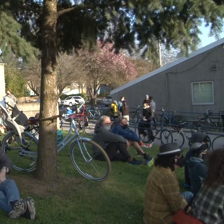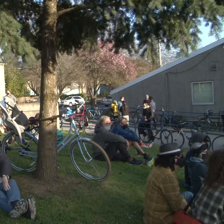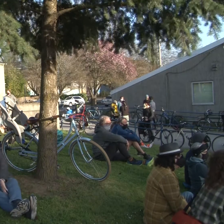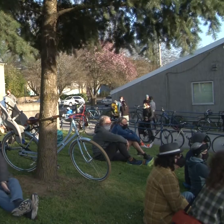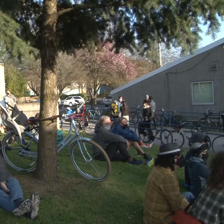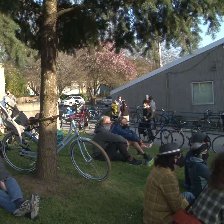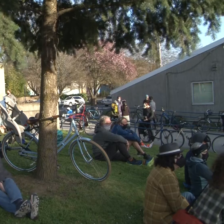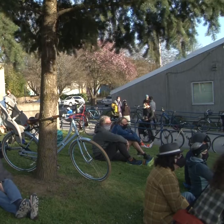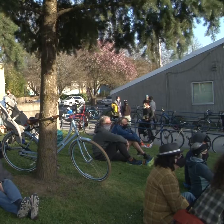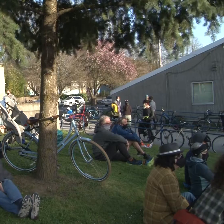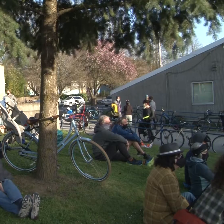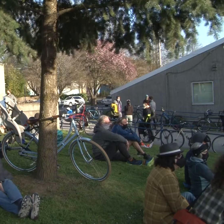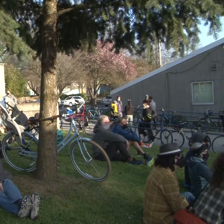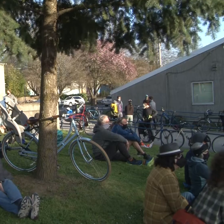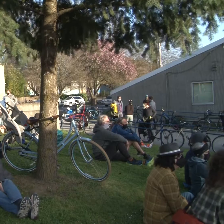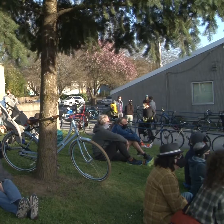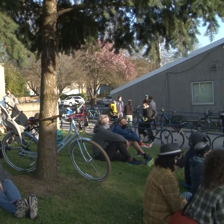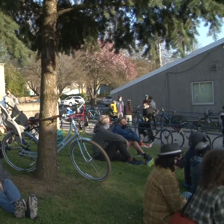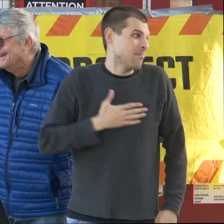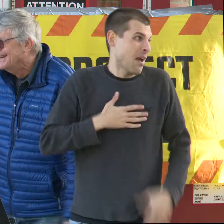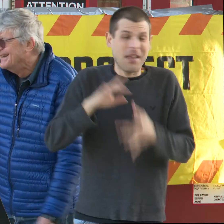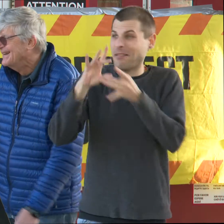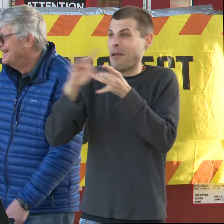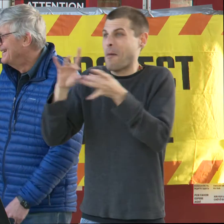Pretty much that's my closing comment.